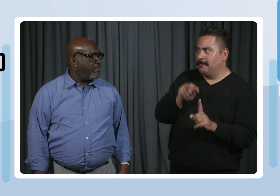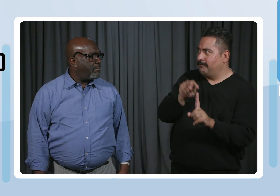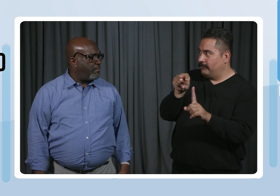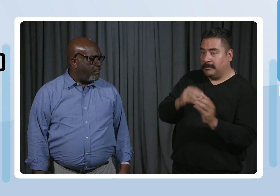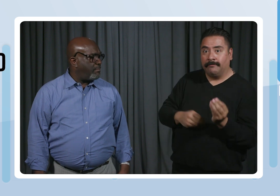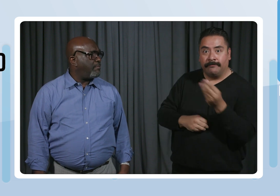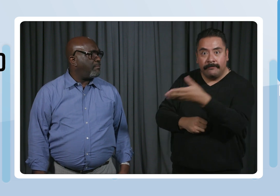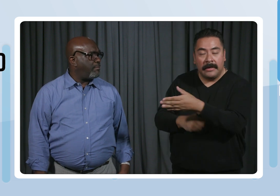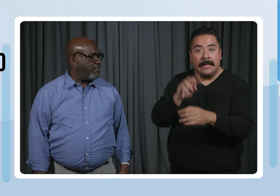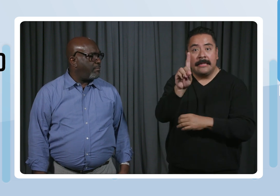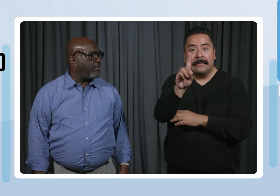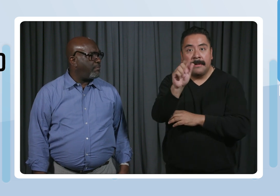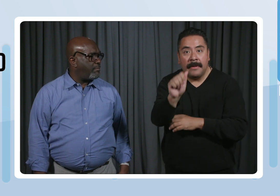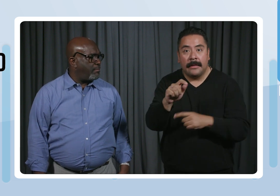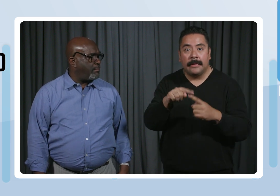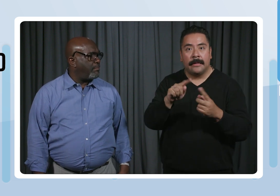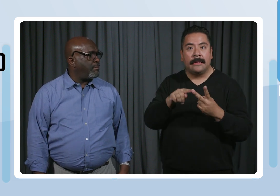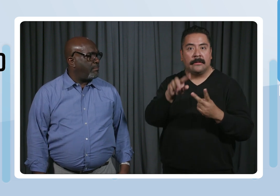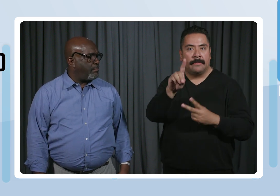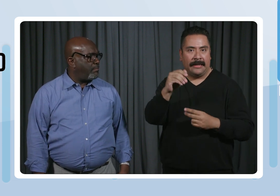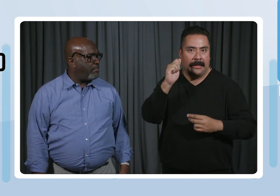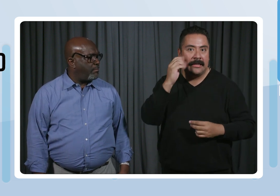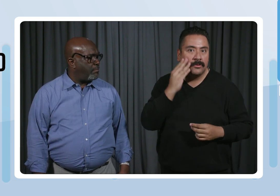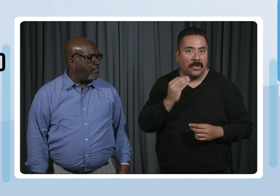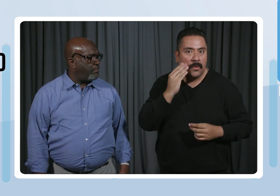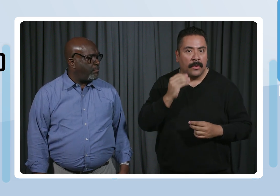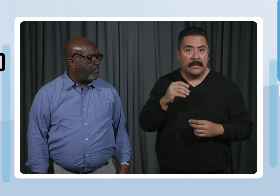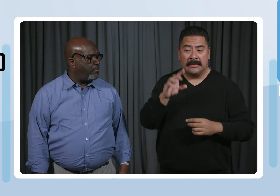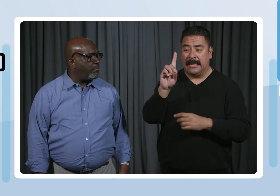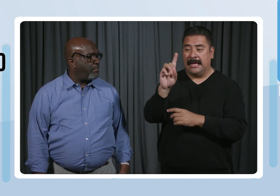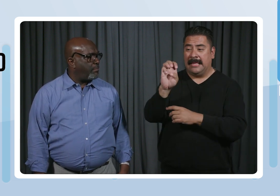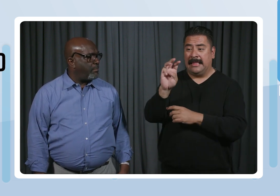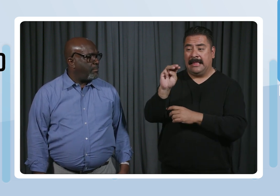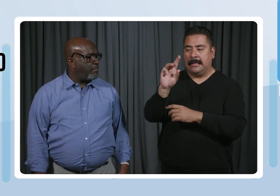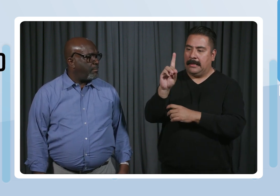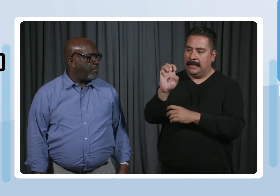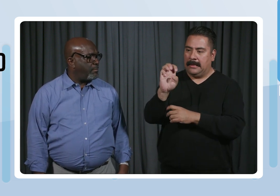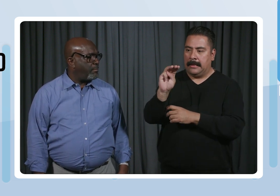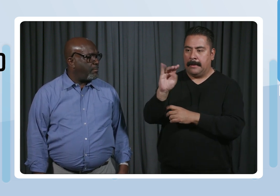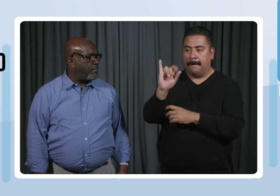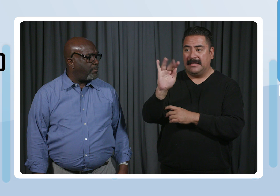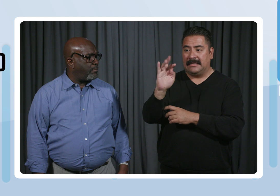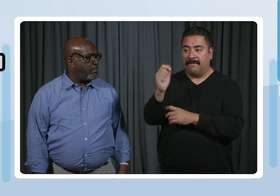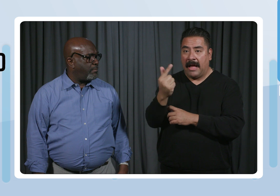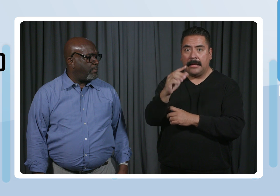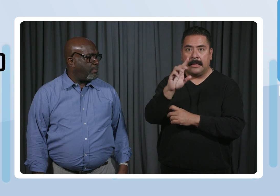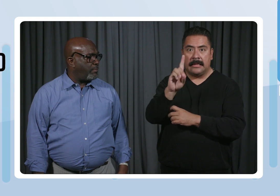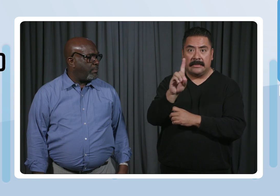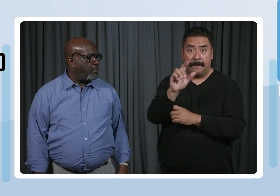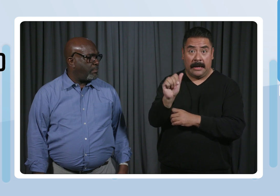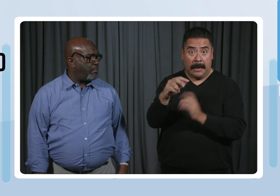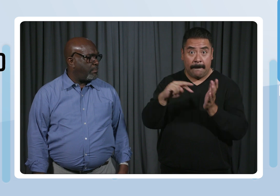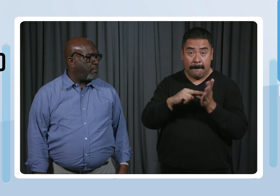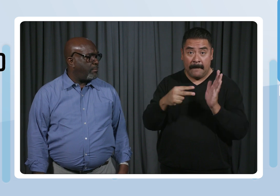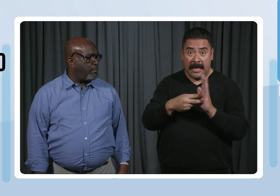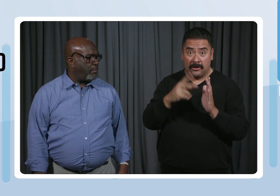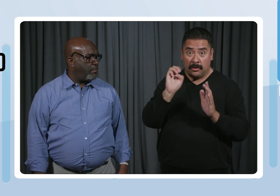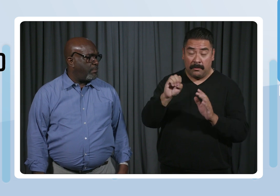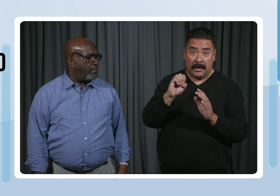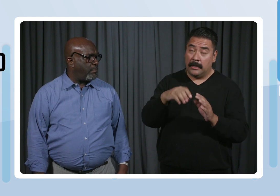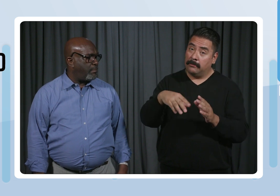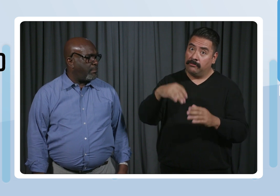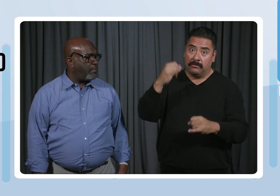disability and the disability experience. I always say that demystifying disability was not meant to be the encyclopedia